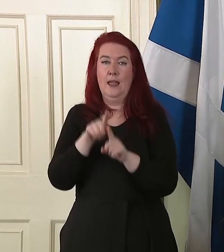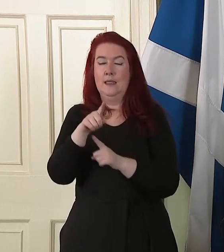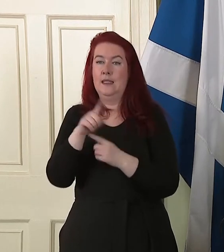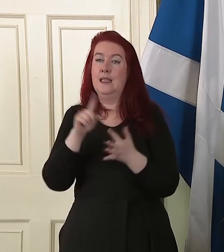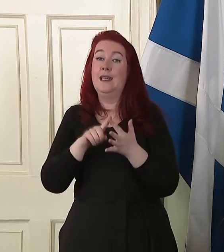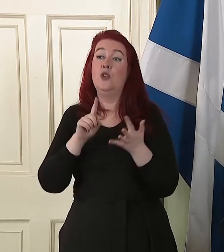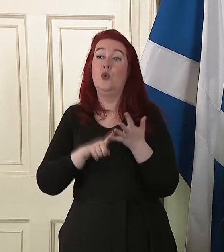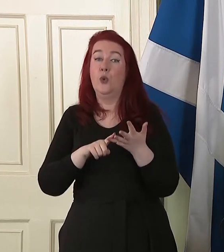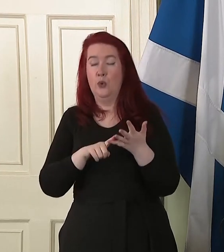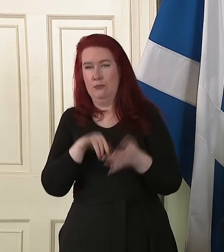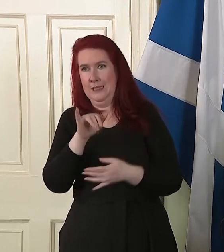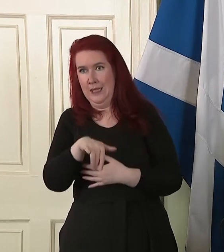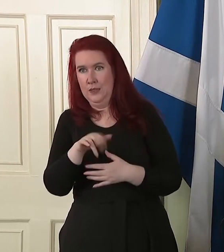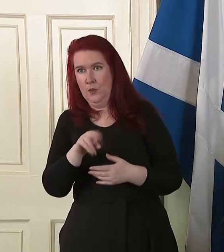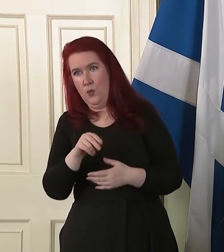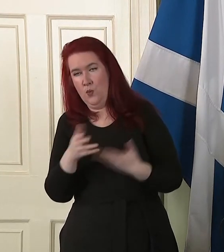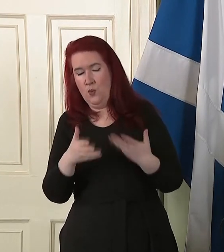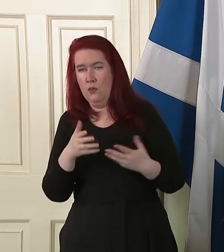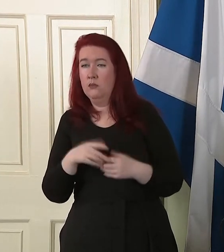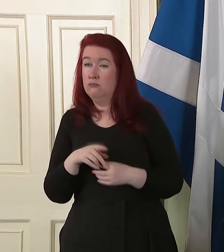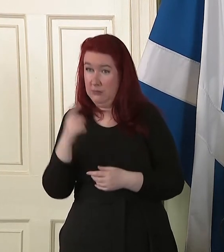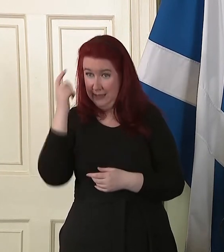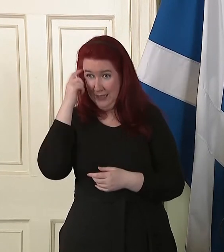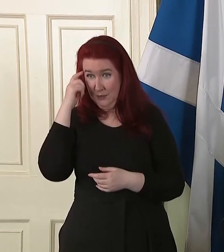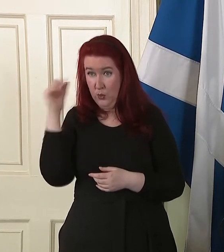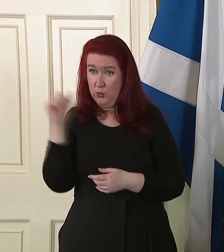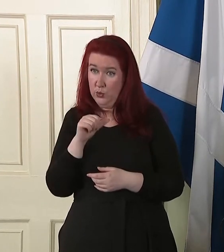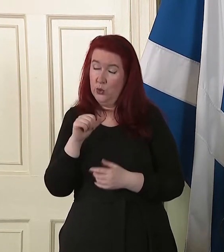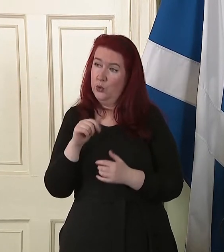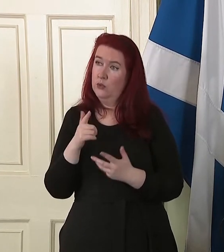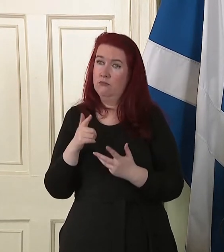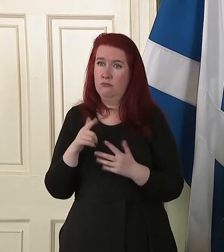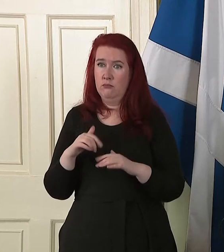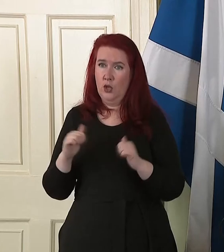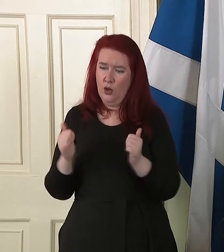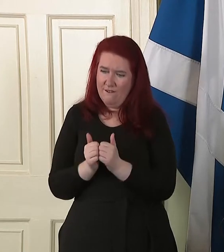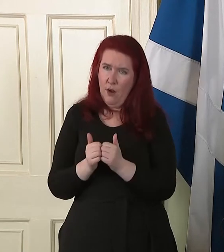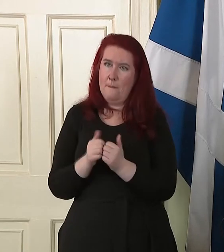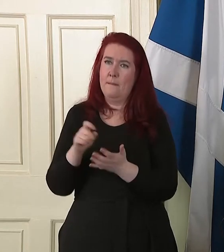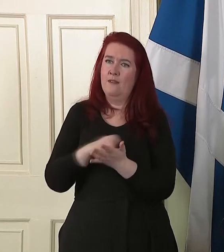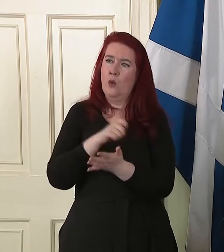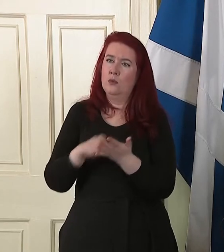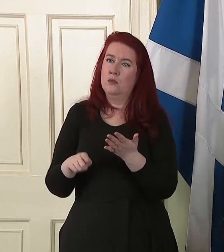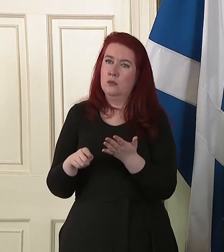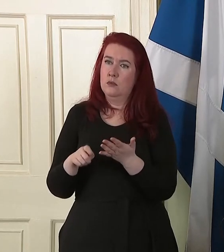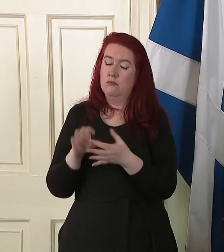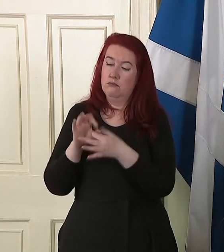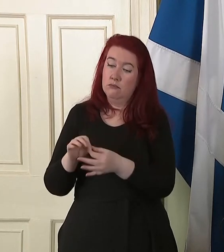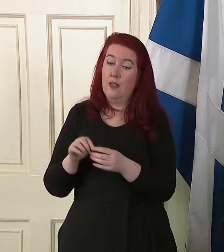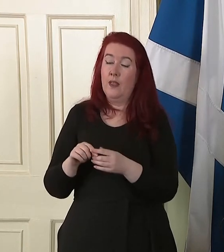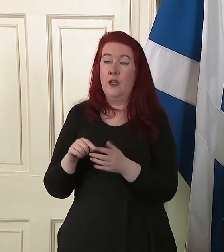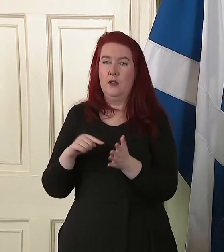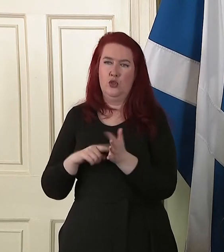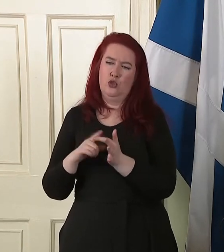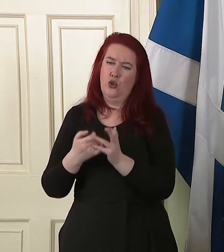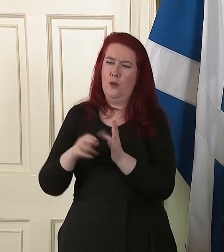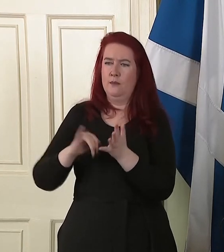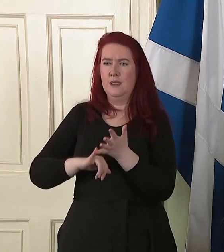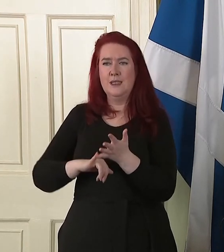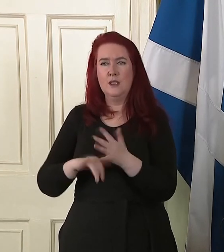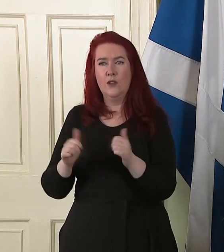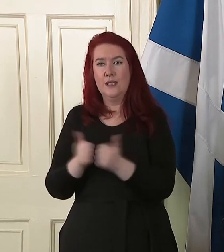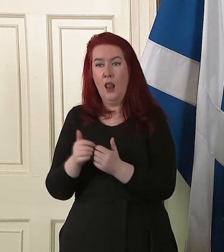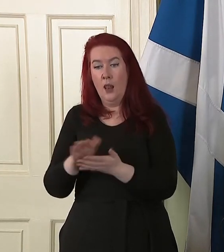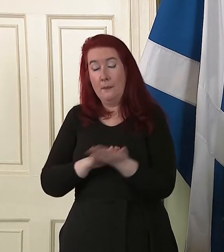it not be a sensible thing to do to commit to a confirmatory vote on the terms of the deal afterwards, so voters know